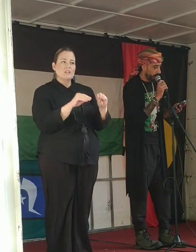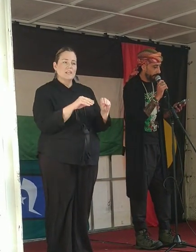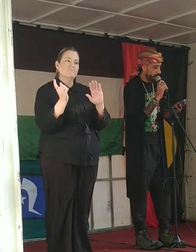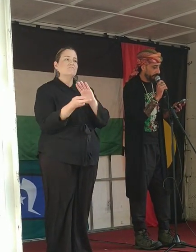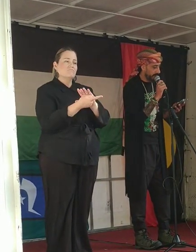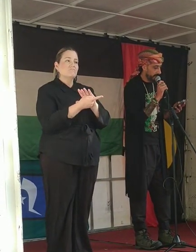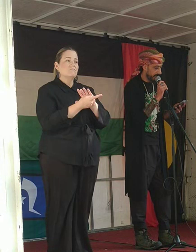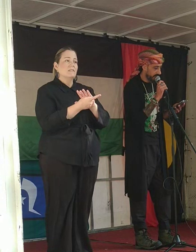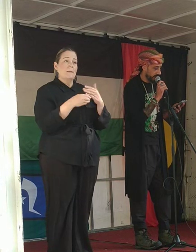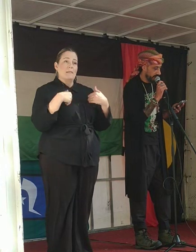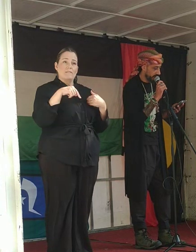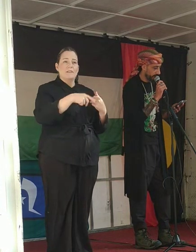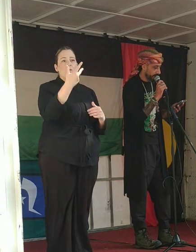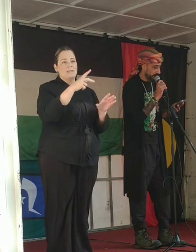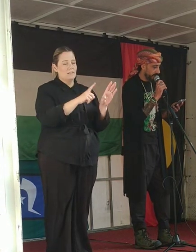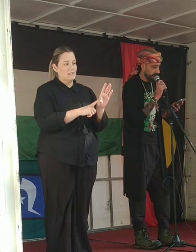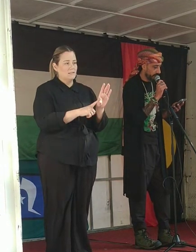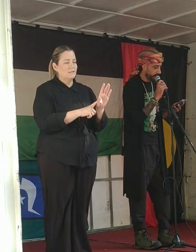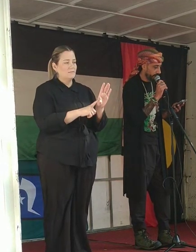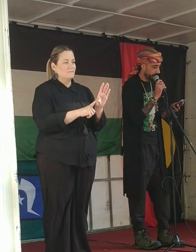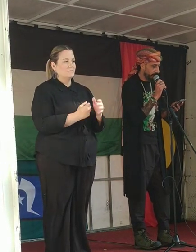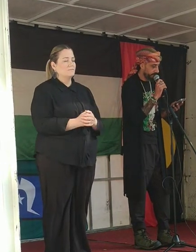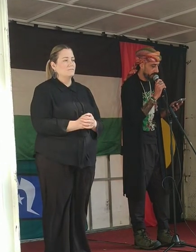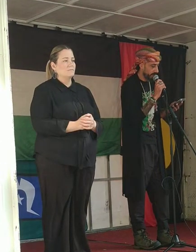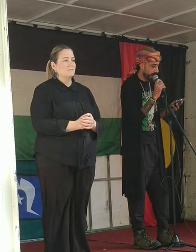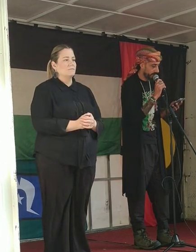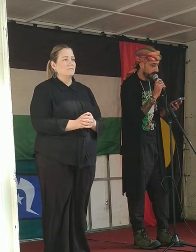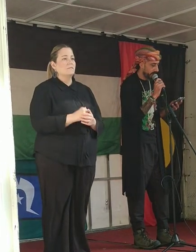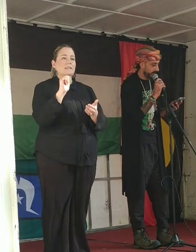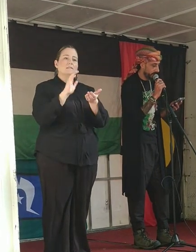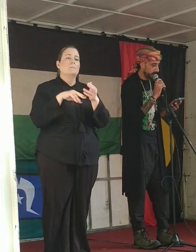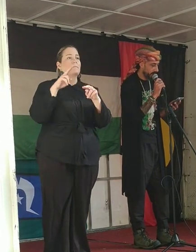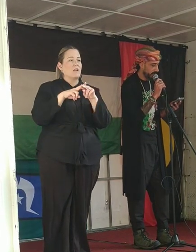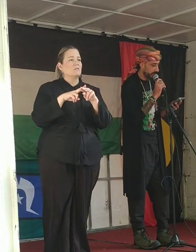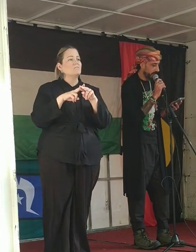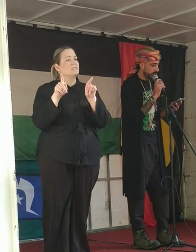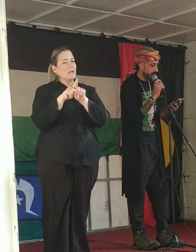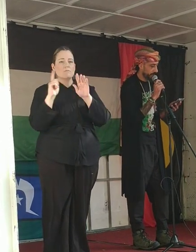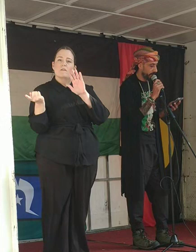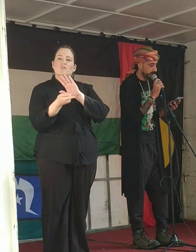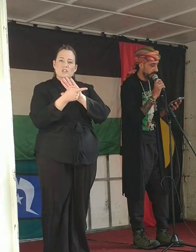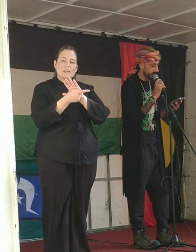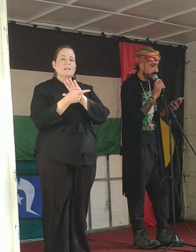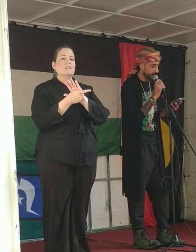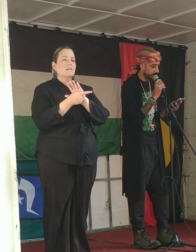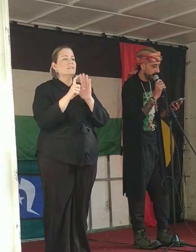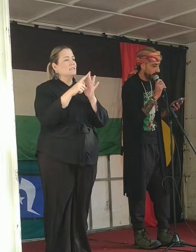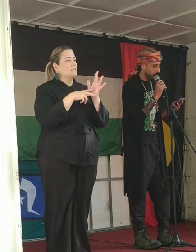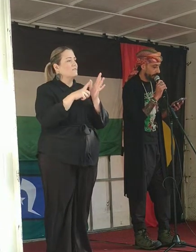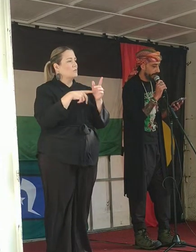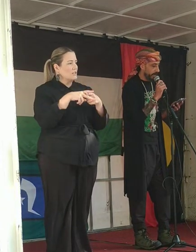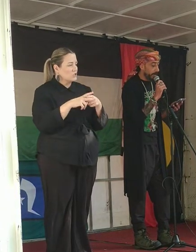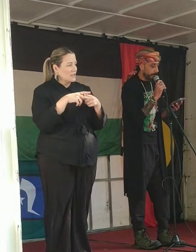home for over the last 18 years. He's a son of a refugee parent, a civil engineer who has previously been a